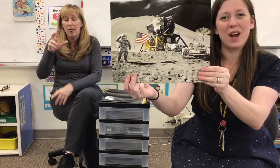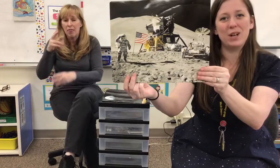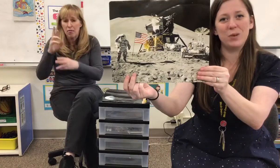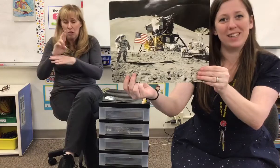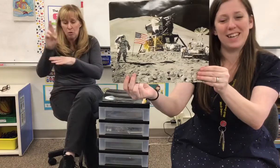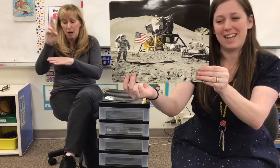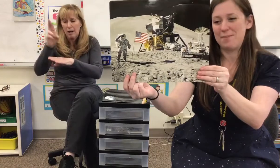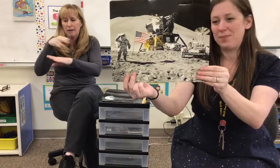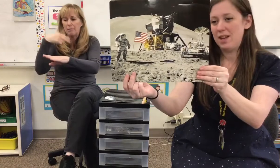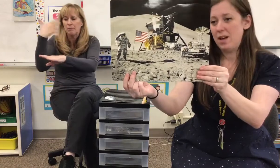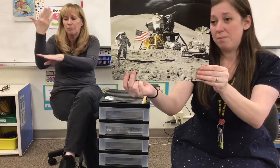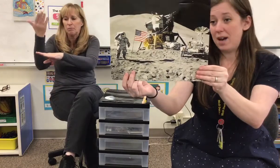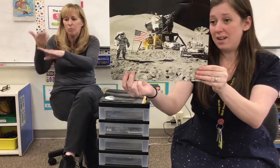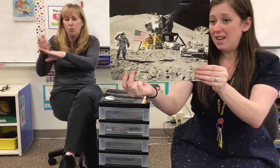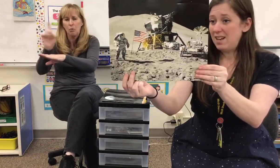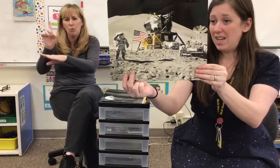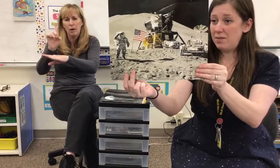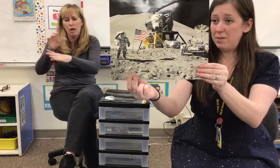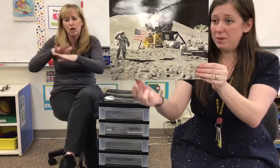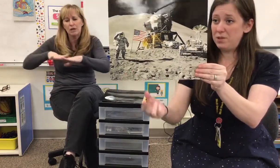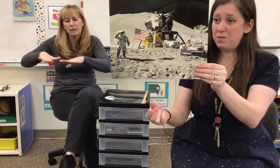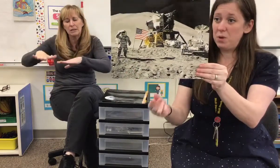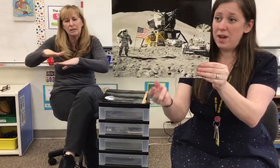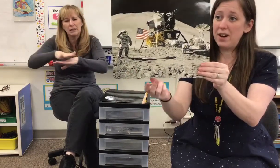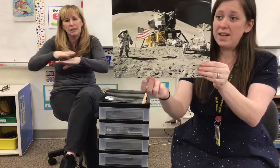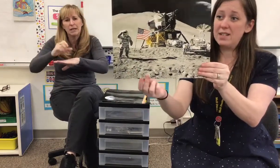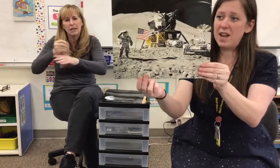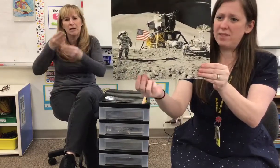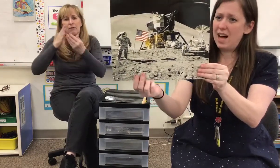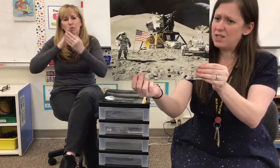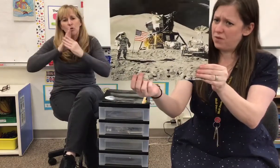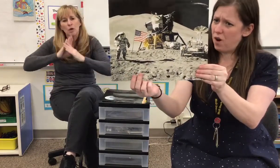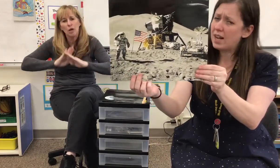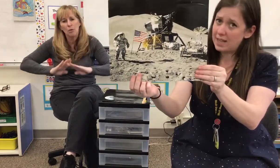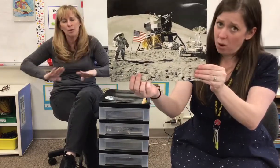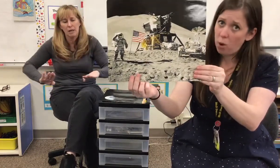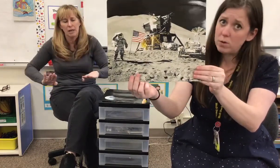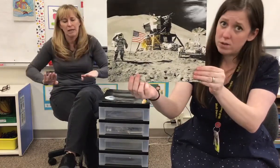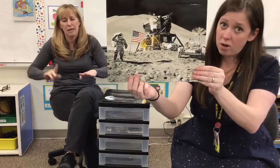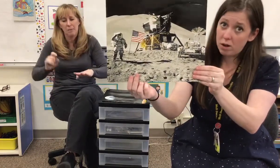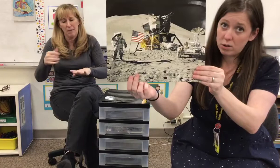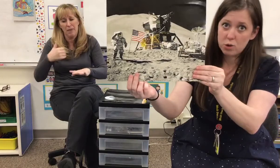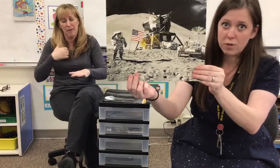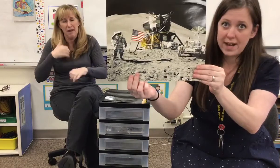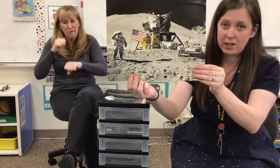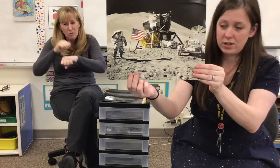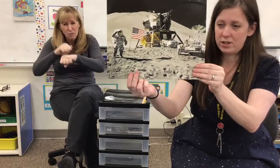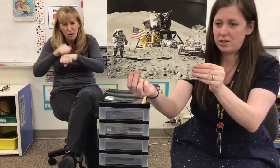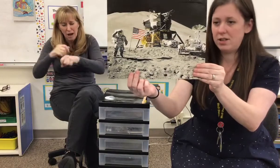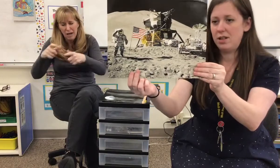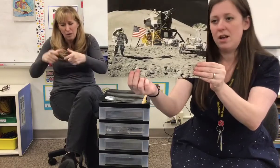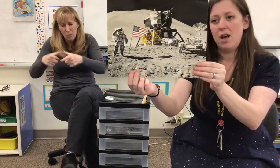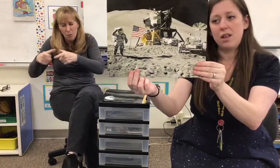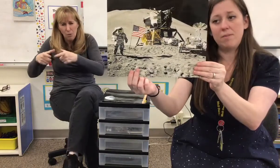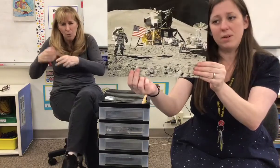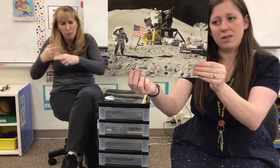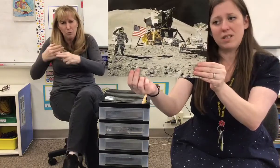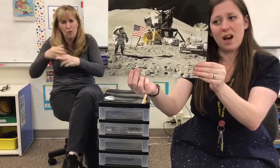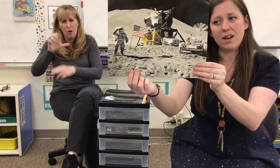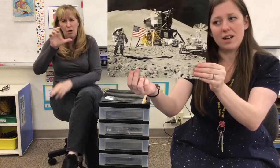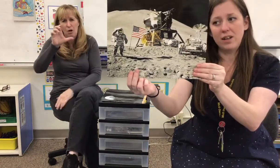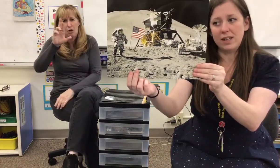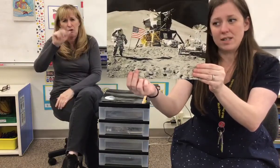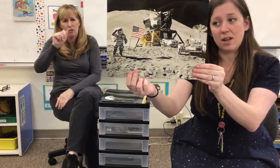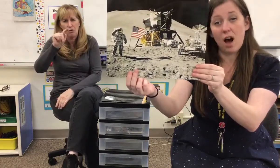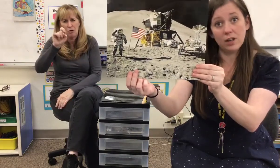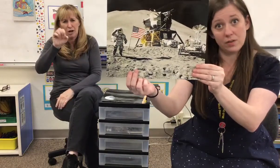Sea of Tranquility. But even the moon's smooth areas have lots of rocky holes called craters. The moon is